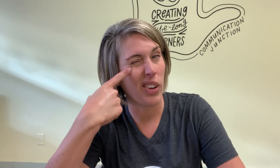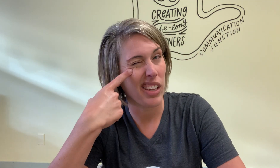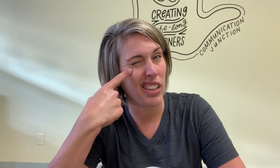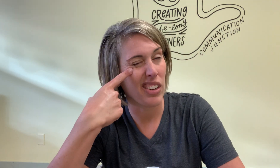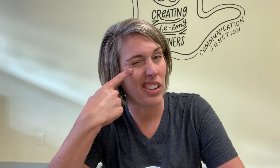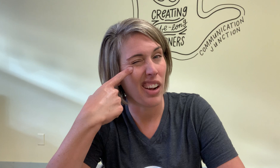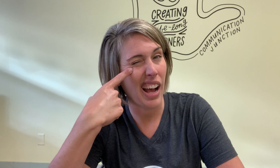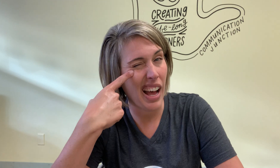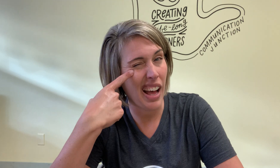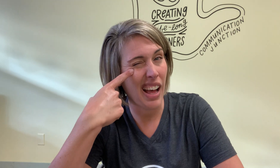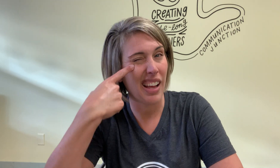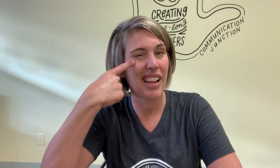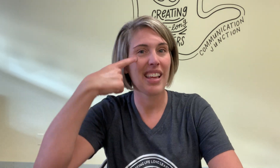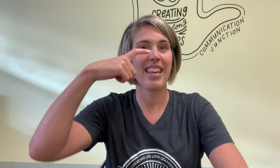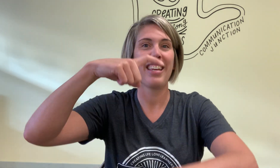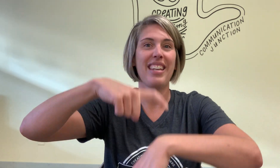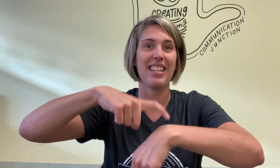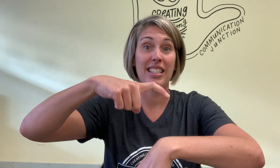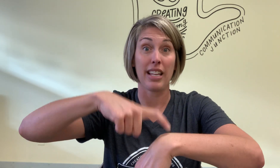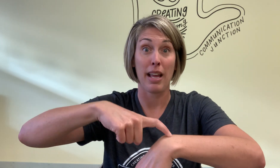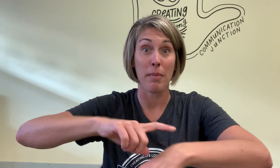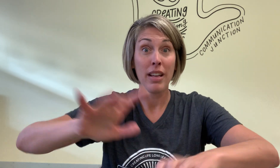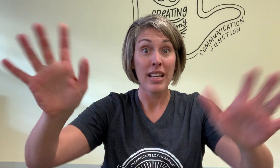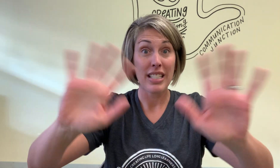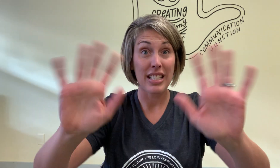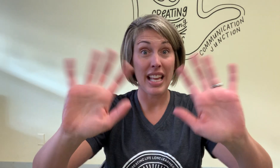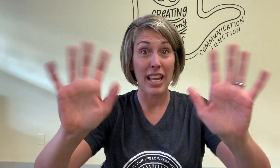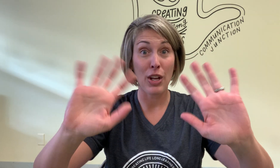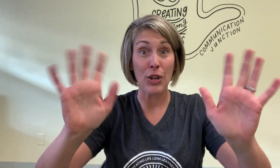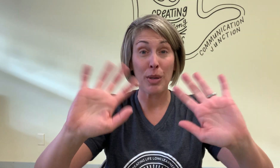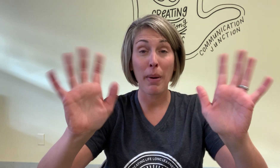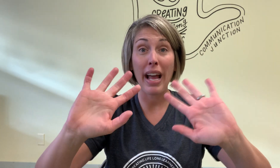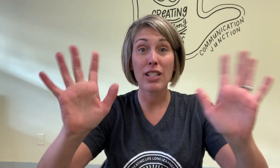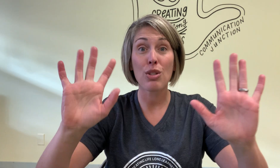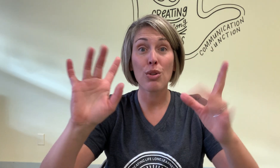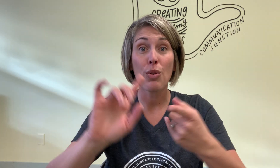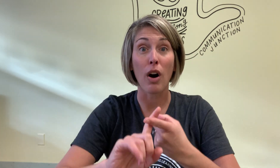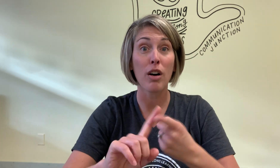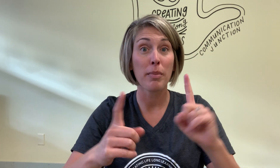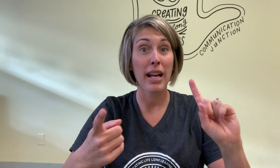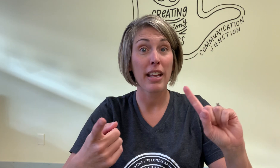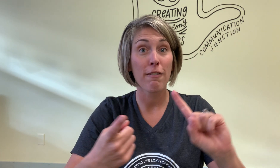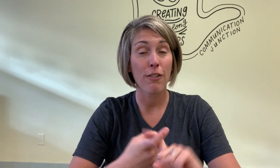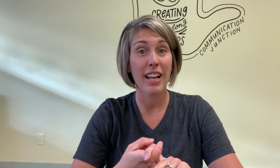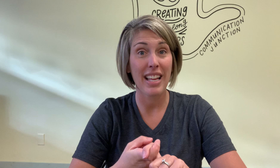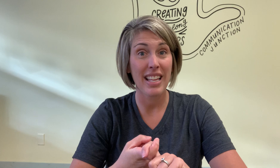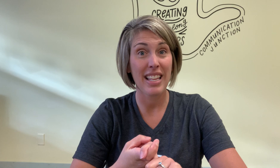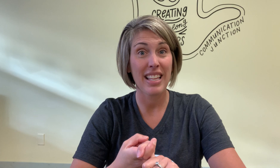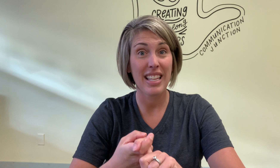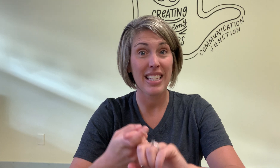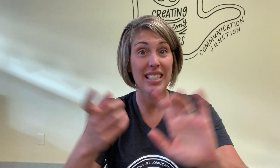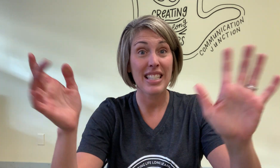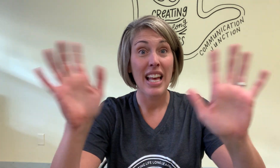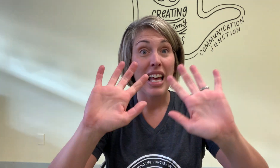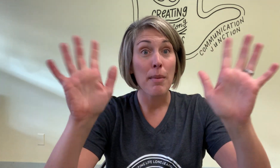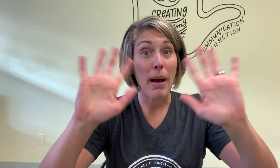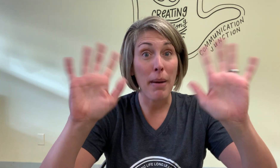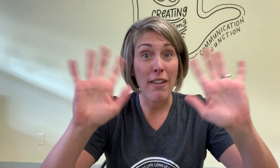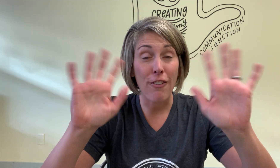wink your eye. It is time to say goodbye to all my friends.